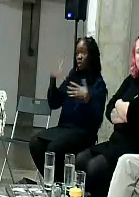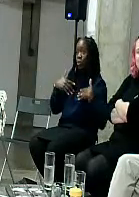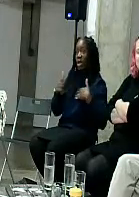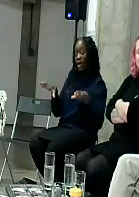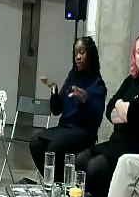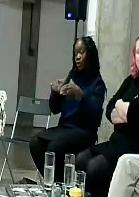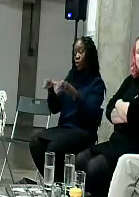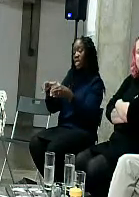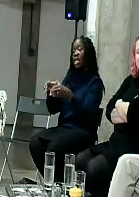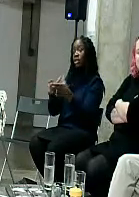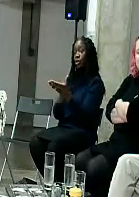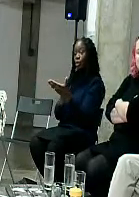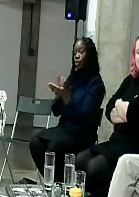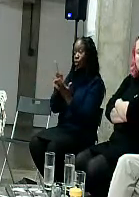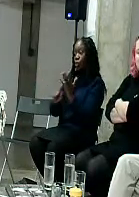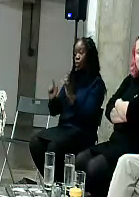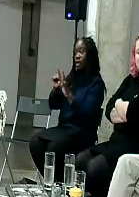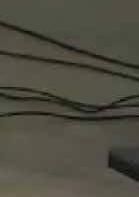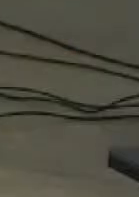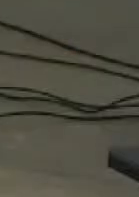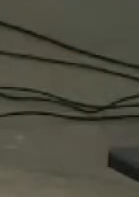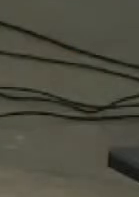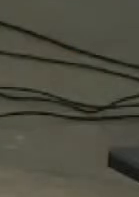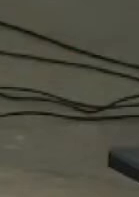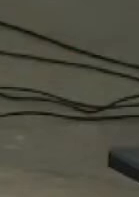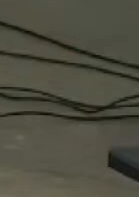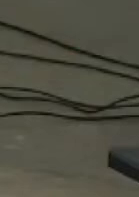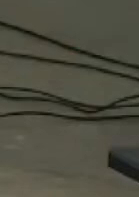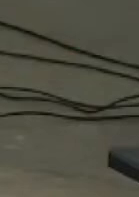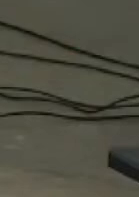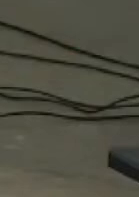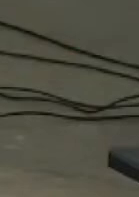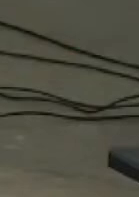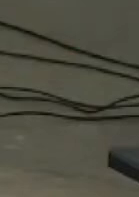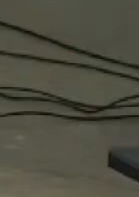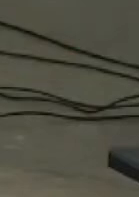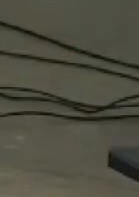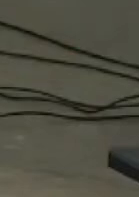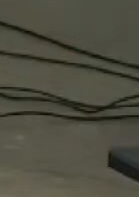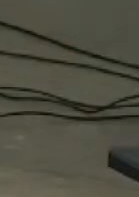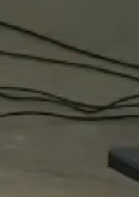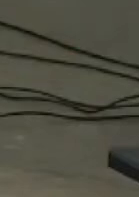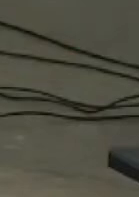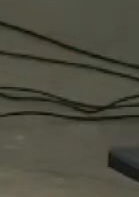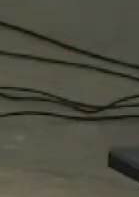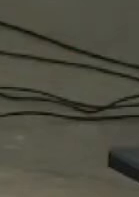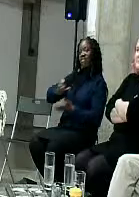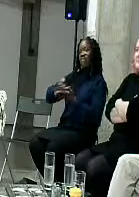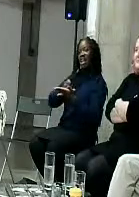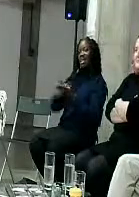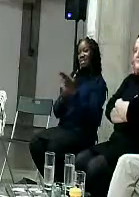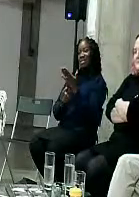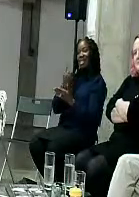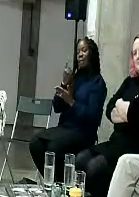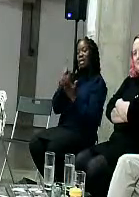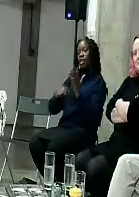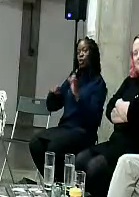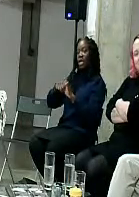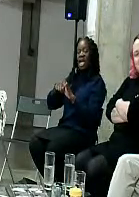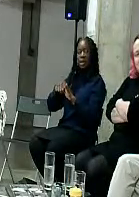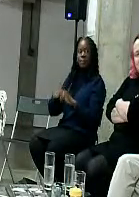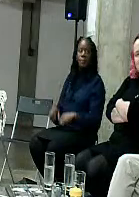the country, and to bring more awareness to mental health and human rights violations happening in the UK.